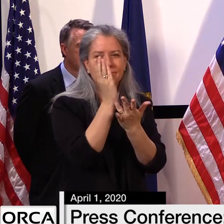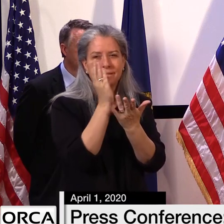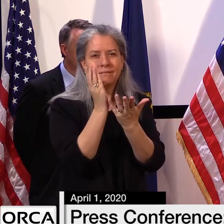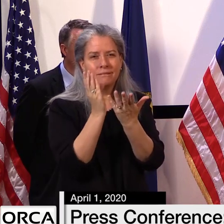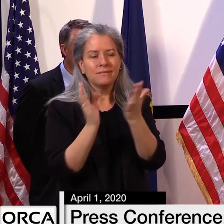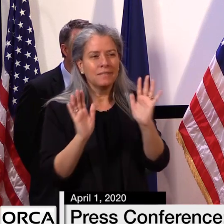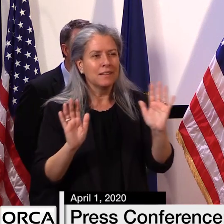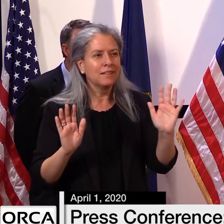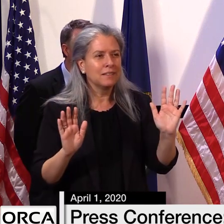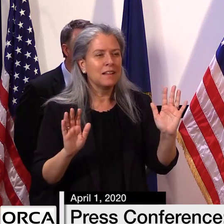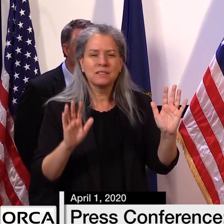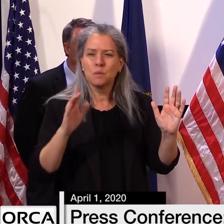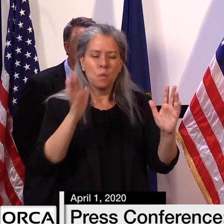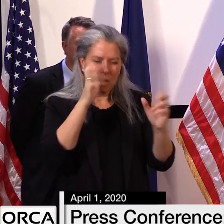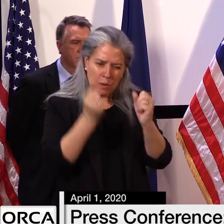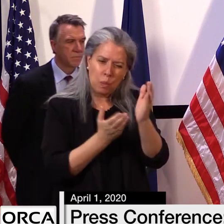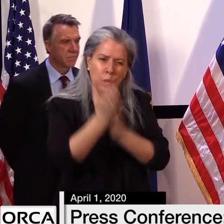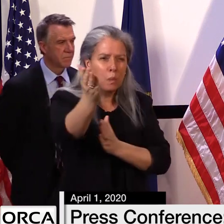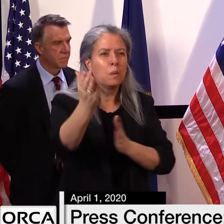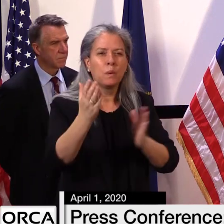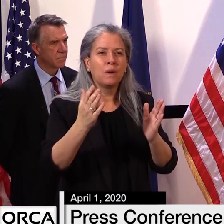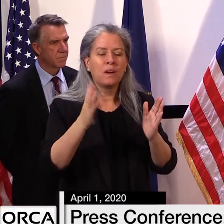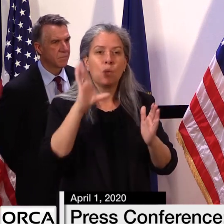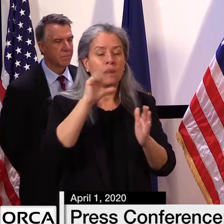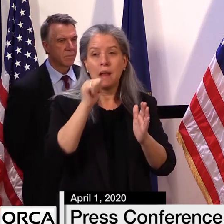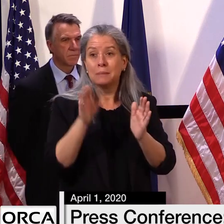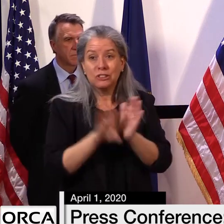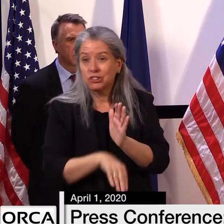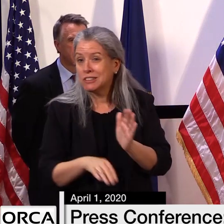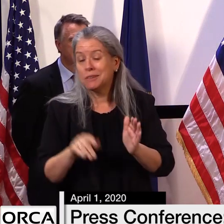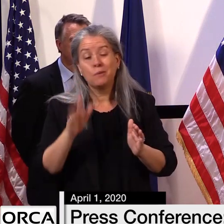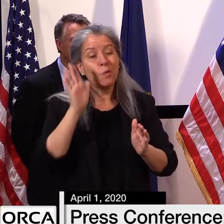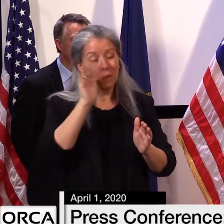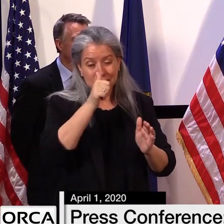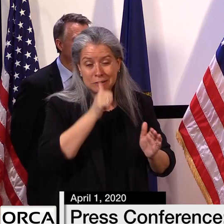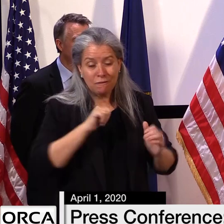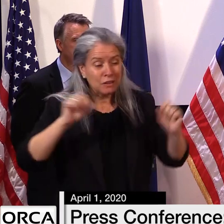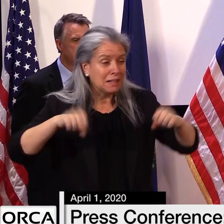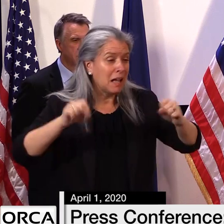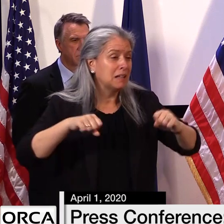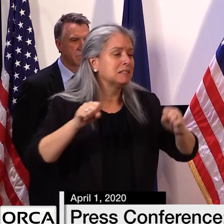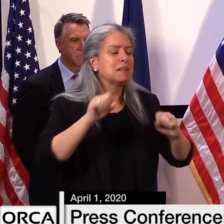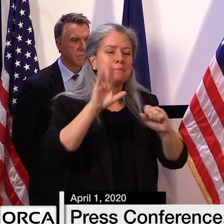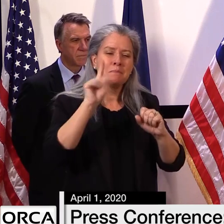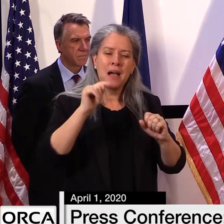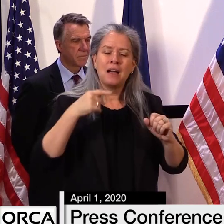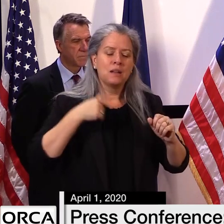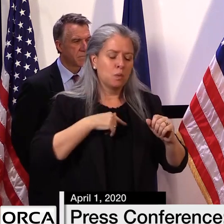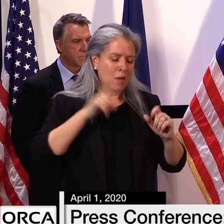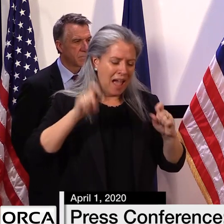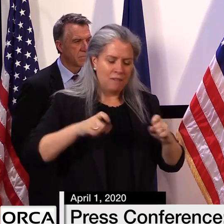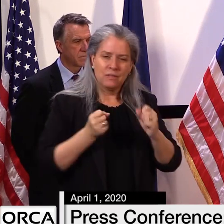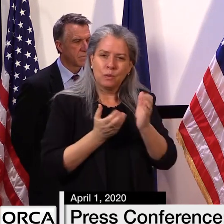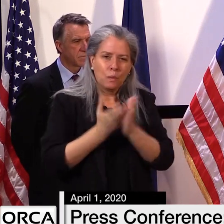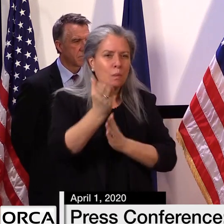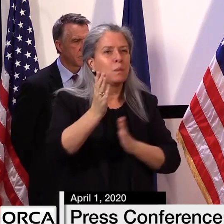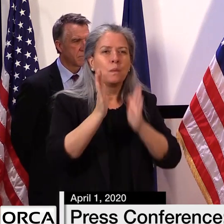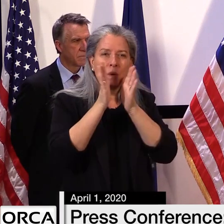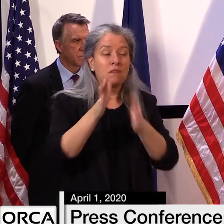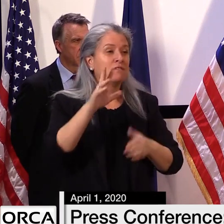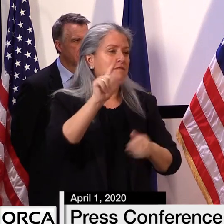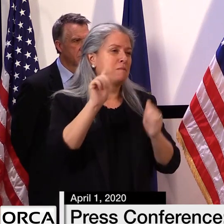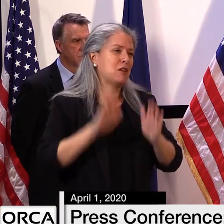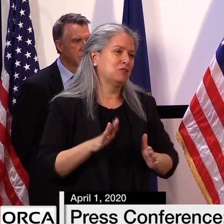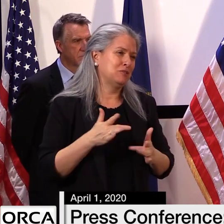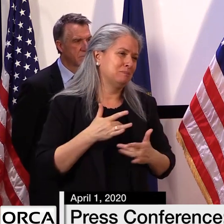to this, but we can get through it. And we'll get through it by working together, by being patient with one another, and by Vermonters, as